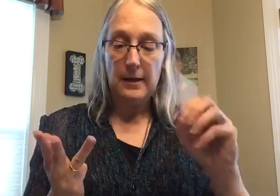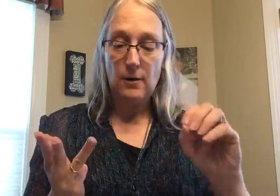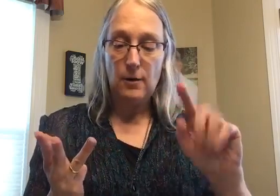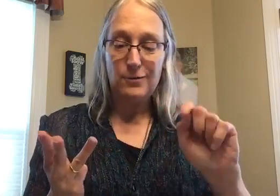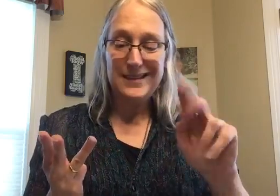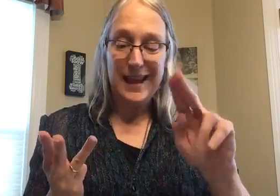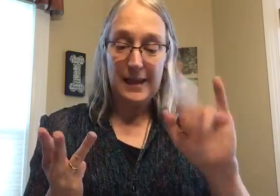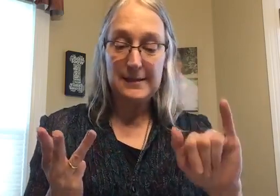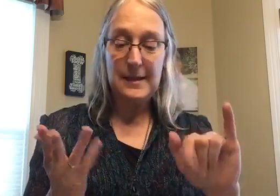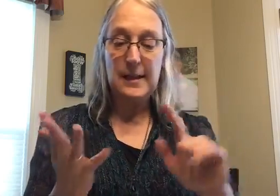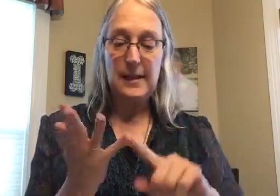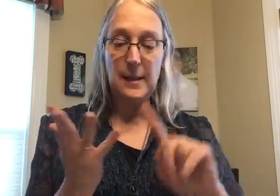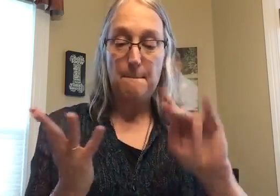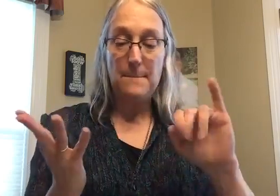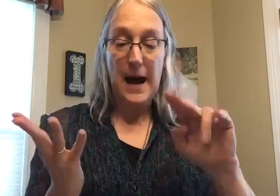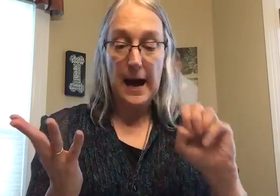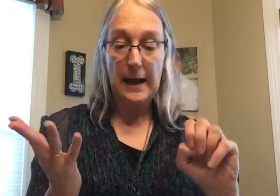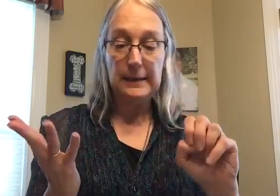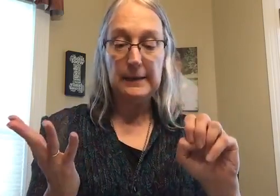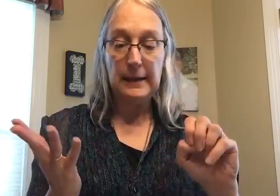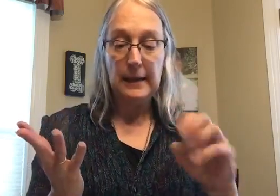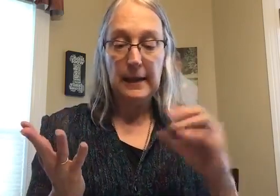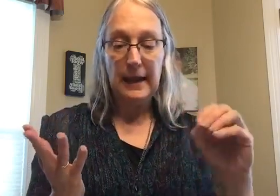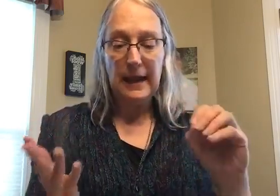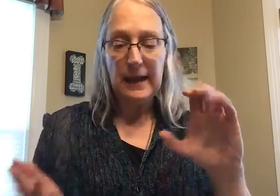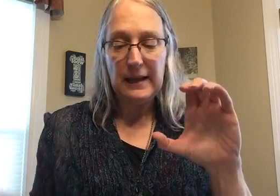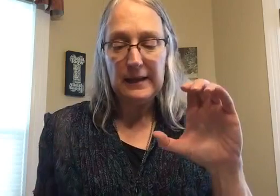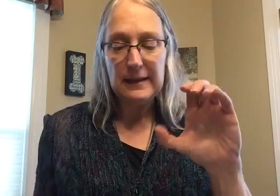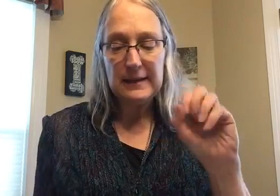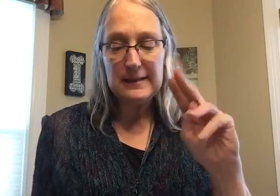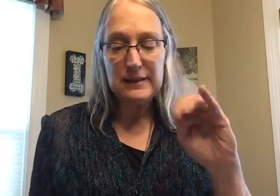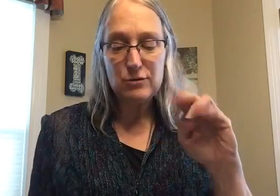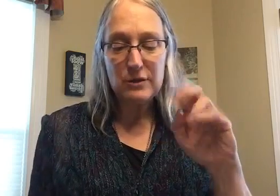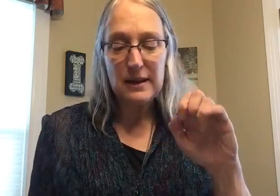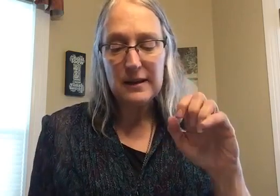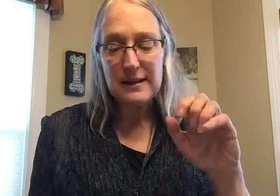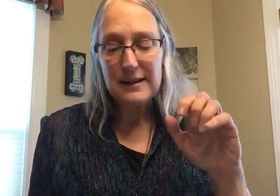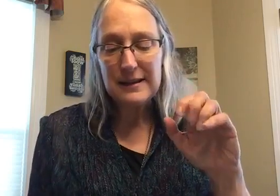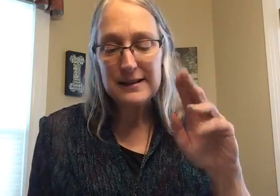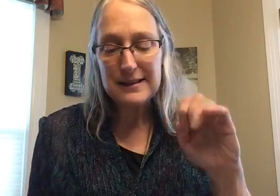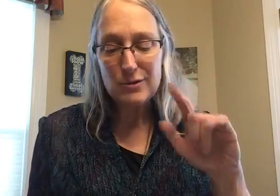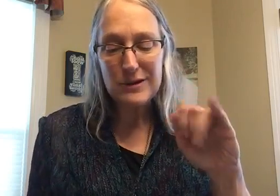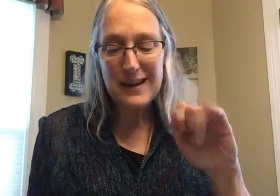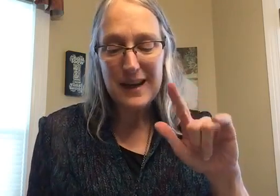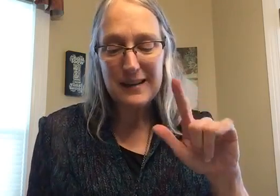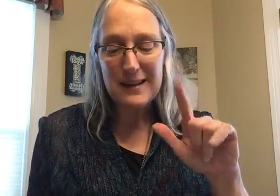Idaho tansy, pine, and citronella